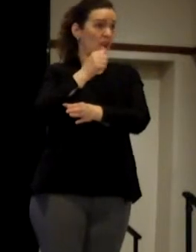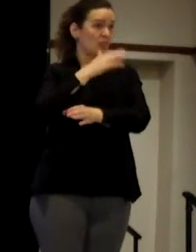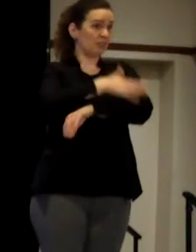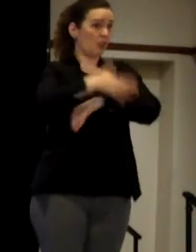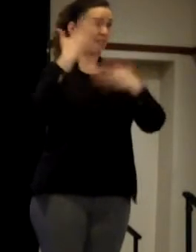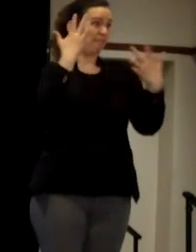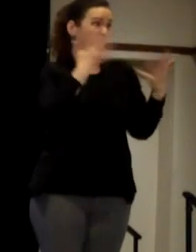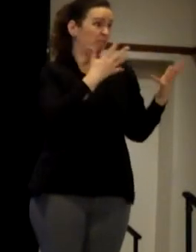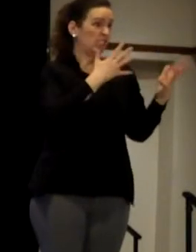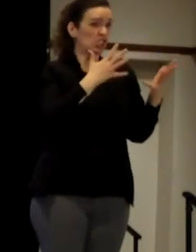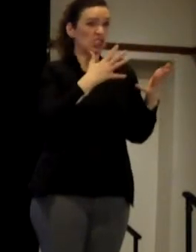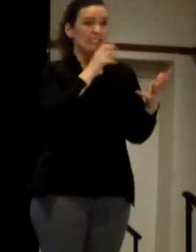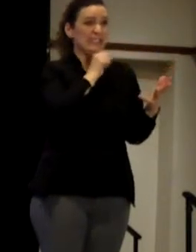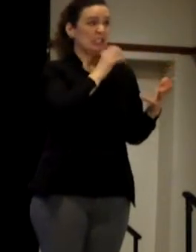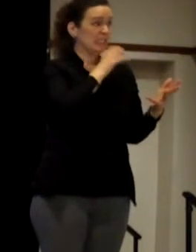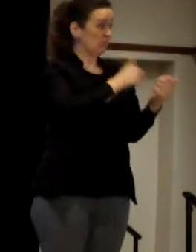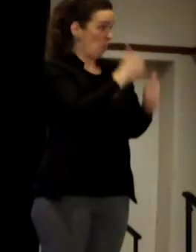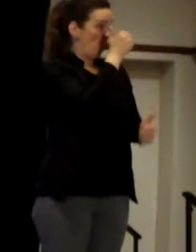Wednesday. So